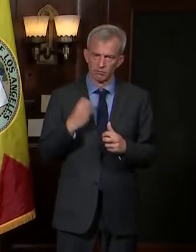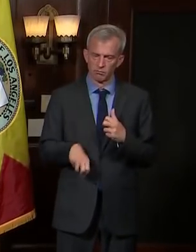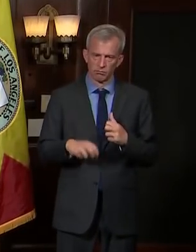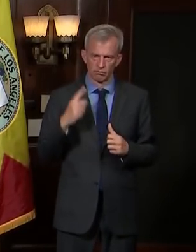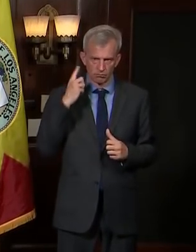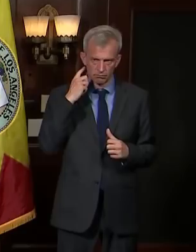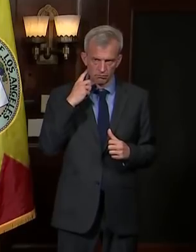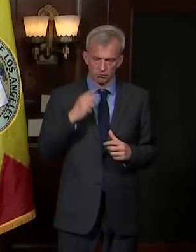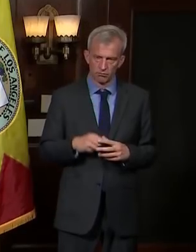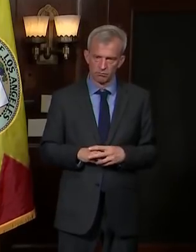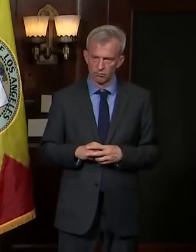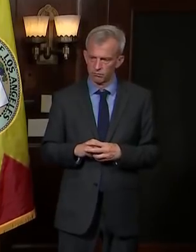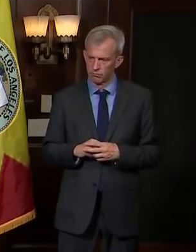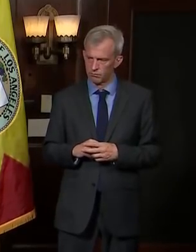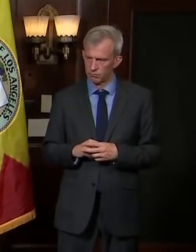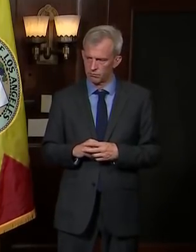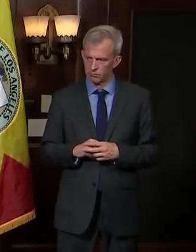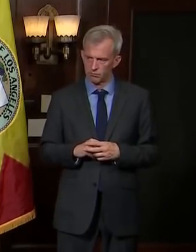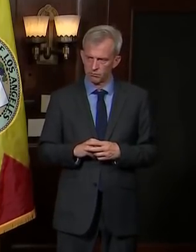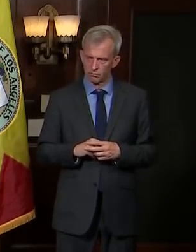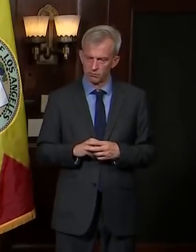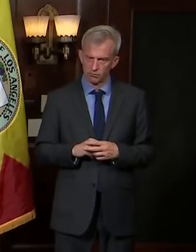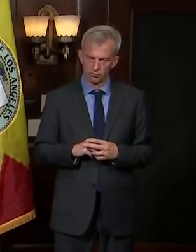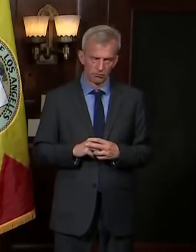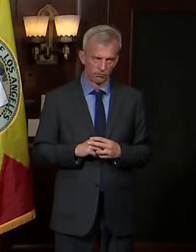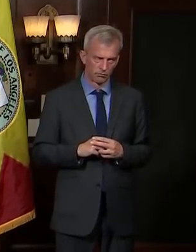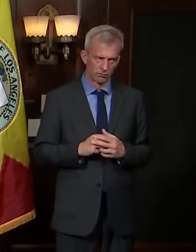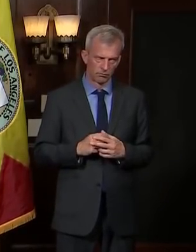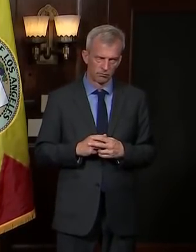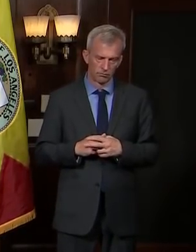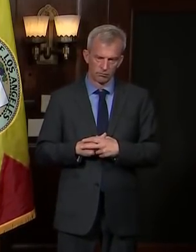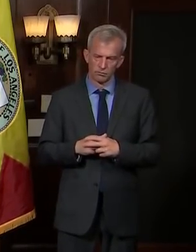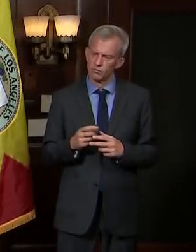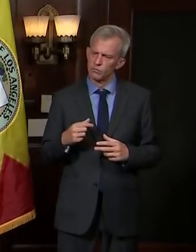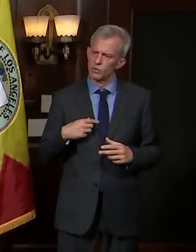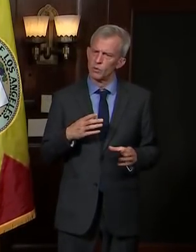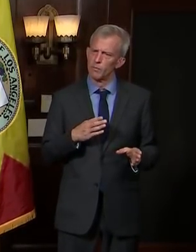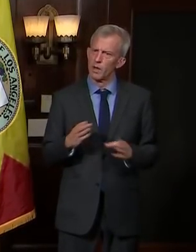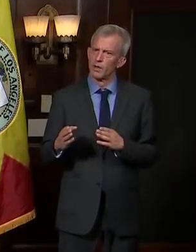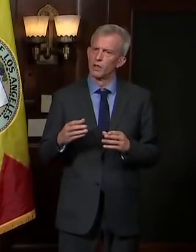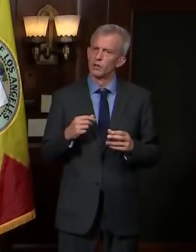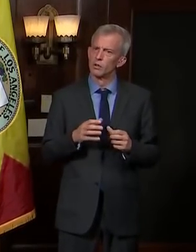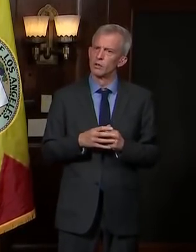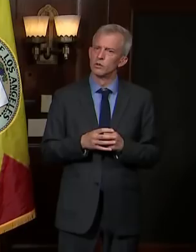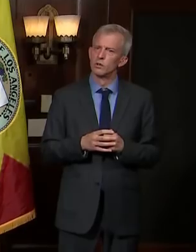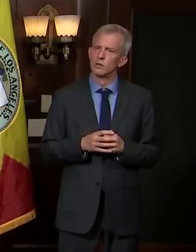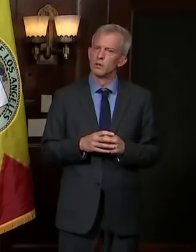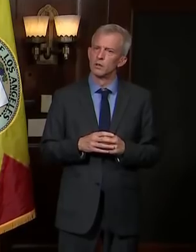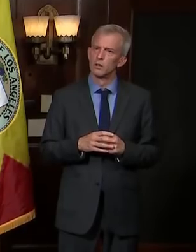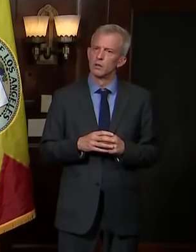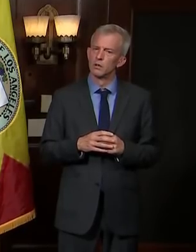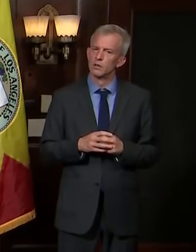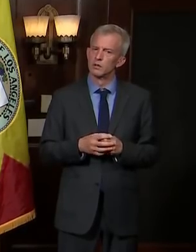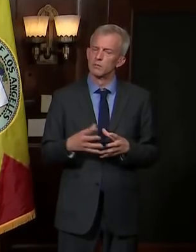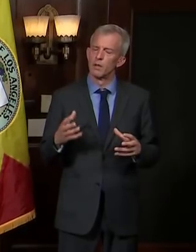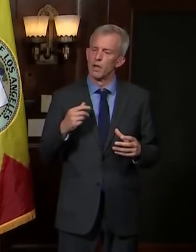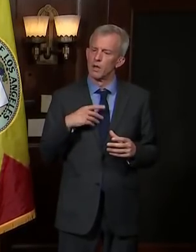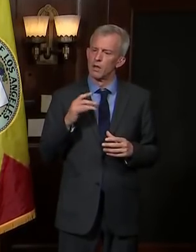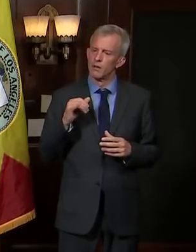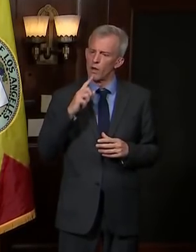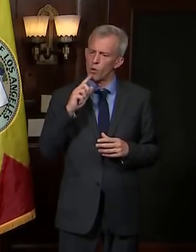goes until April 19th, so I'm wondering if you are planning to extend that now into May. And